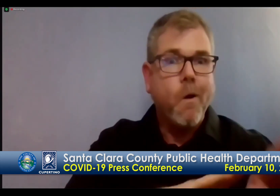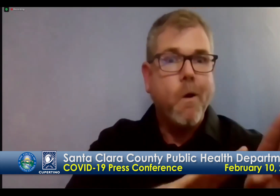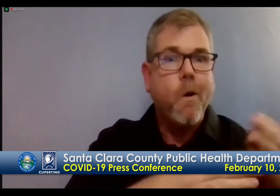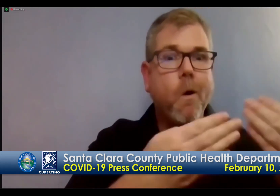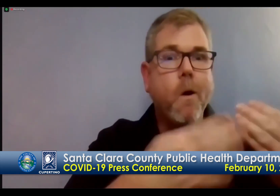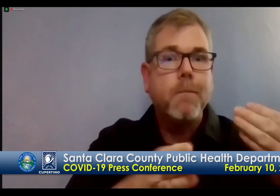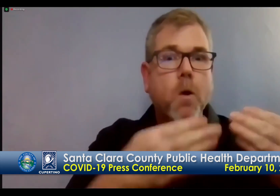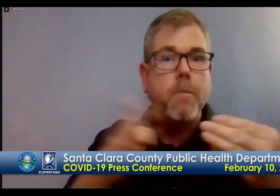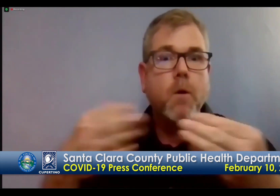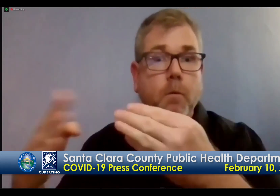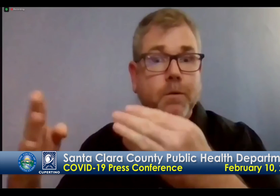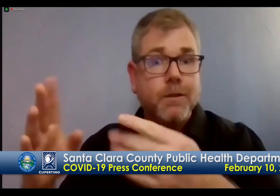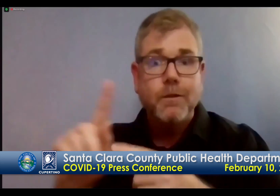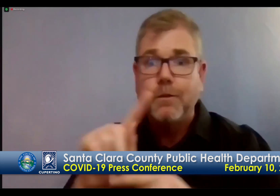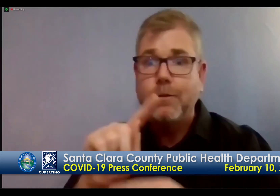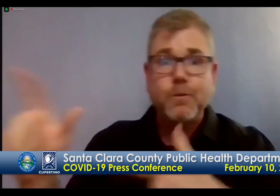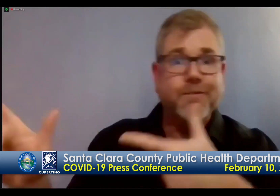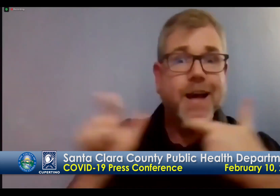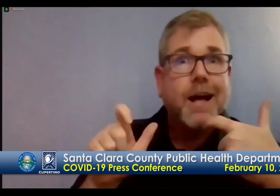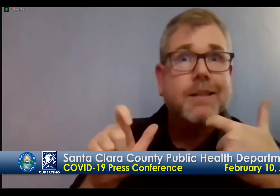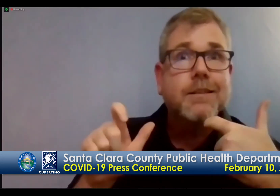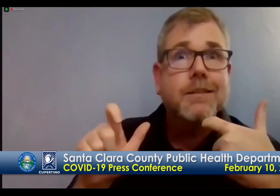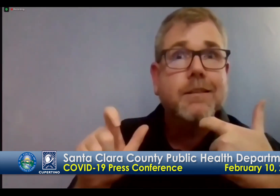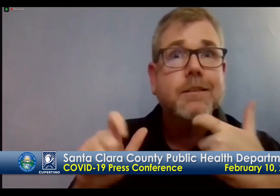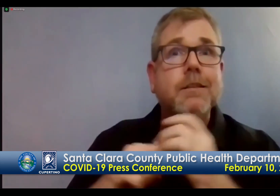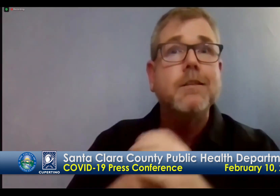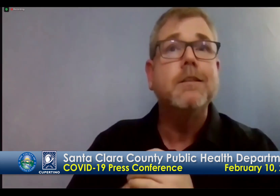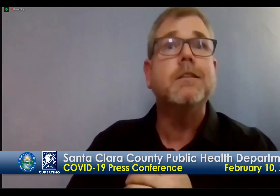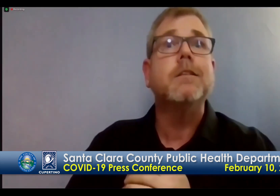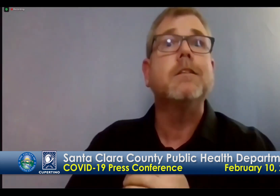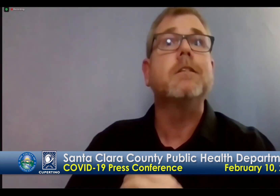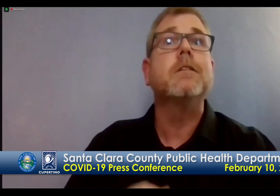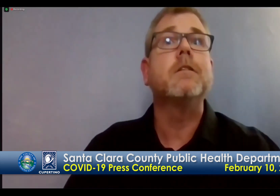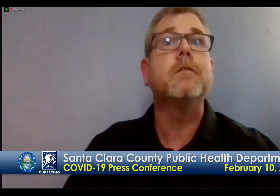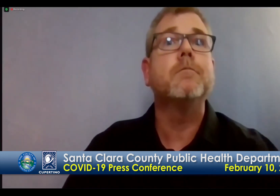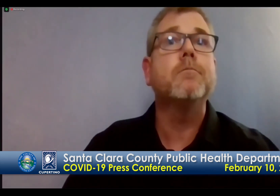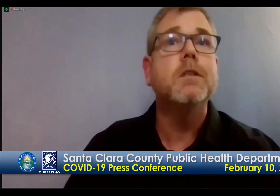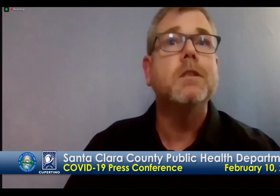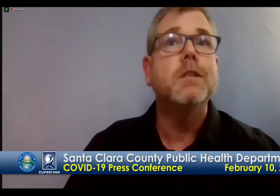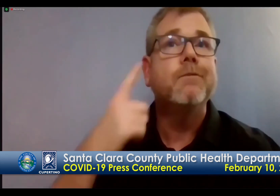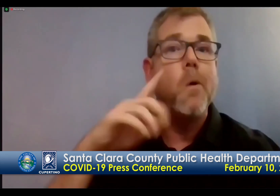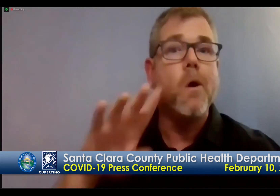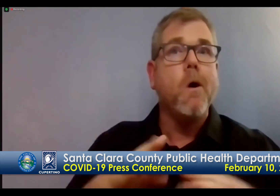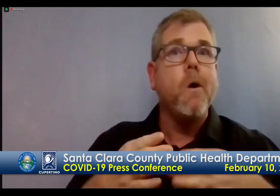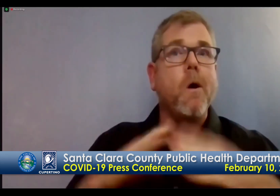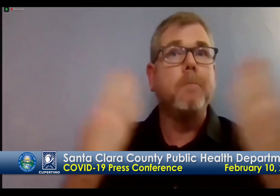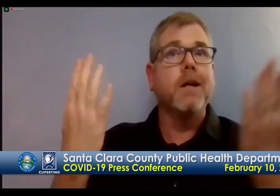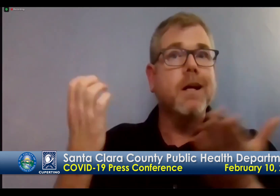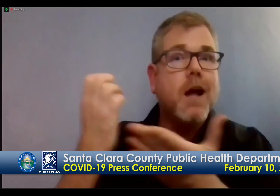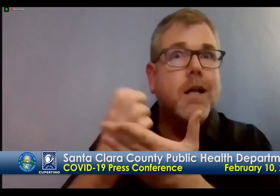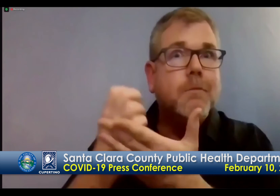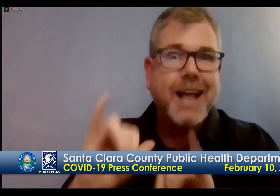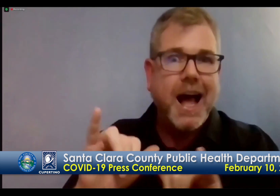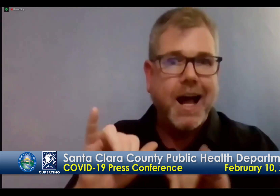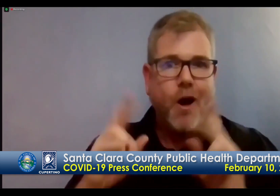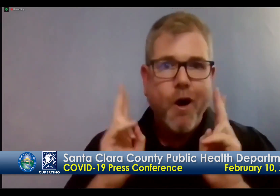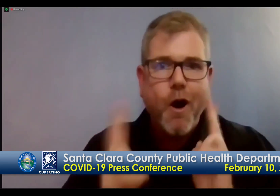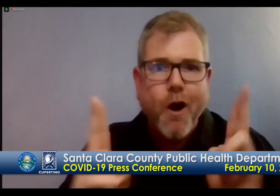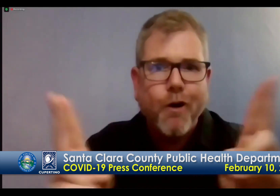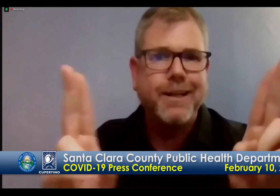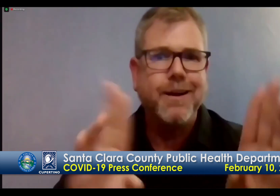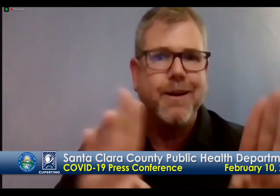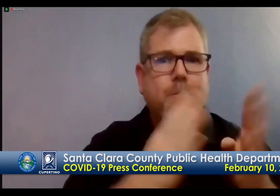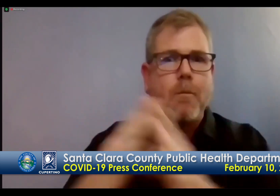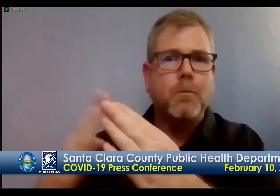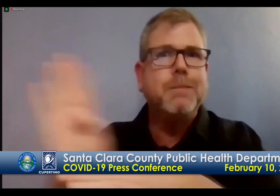pressure to reopen the economy and businesses. What would you advise with so